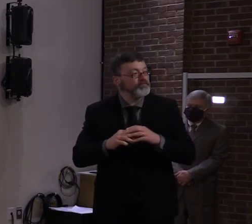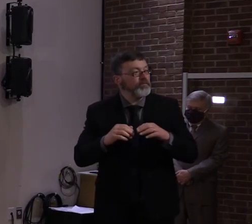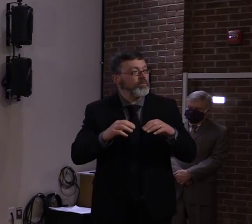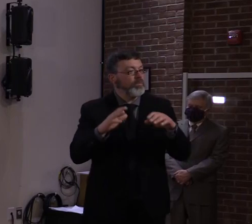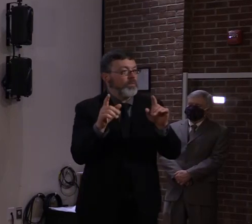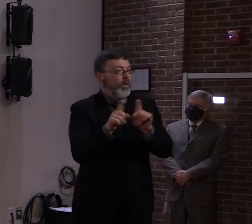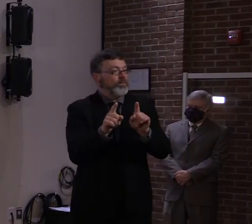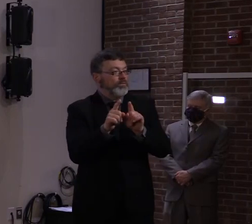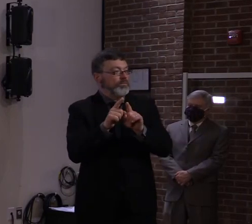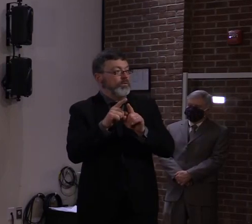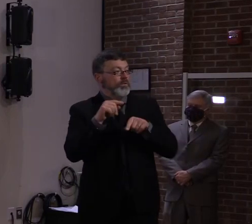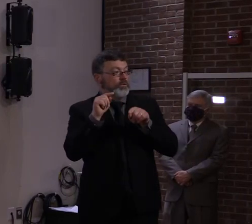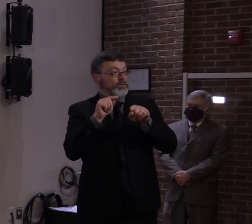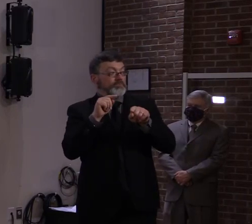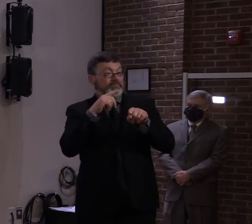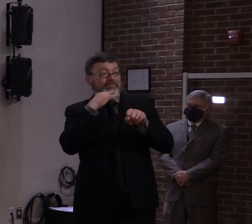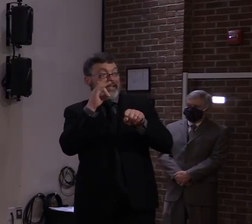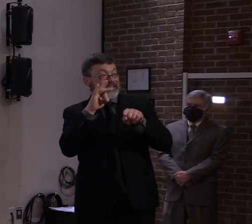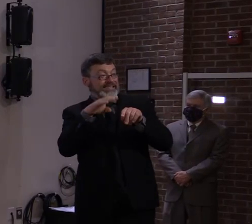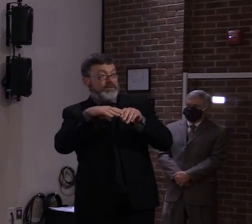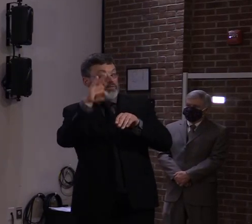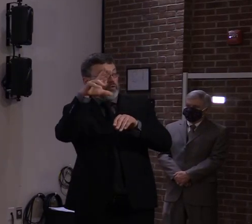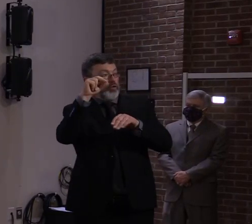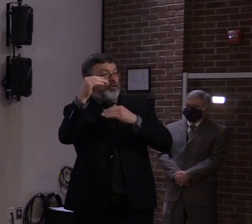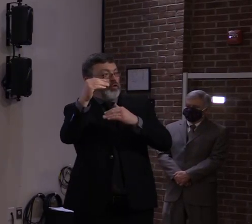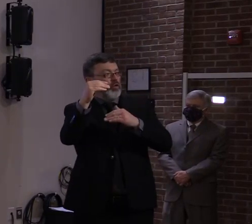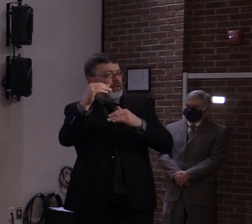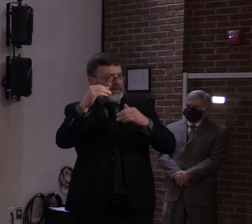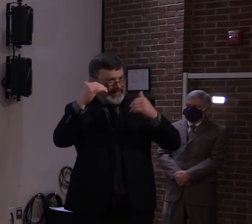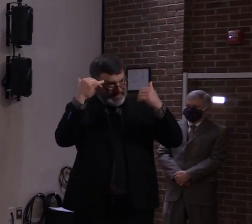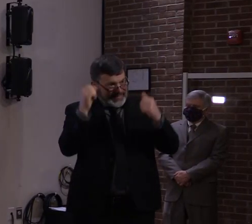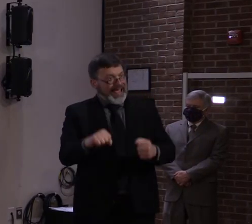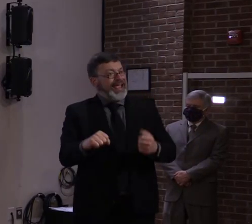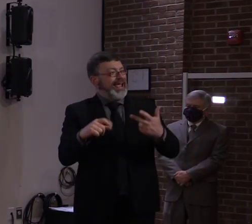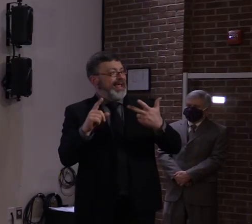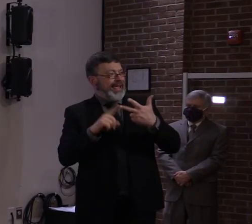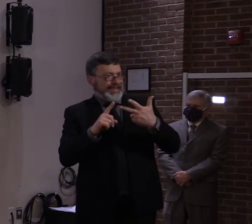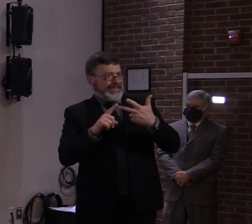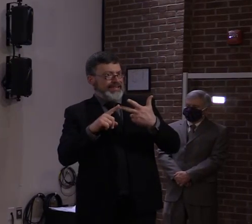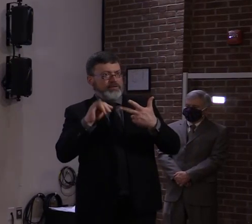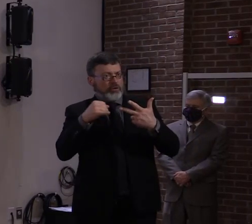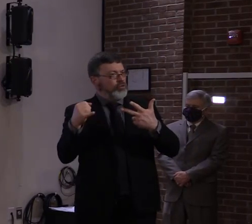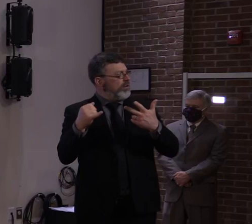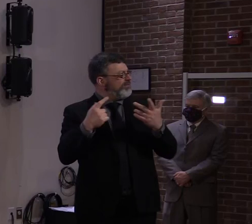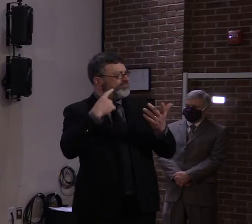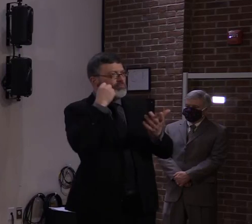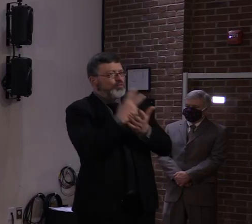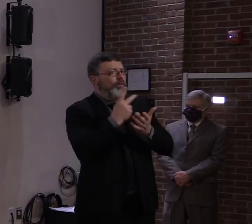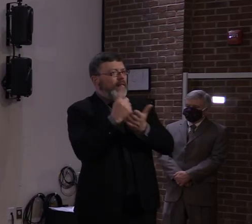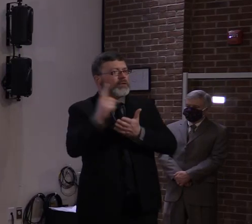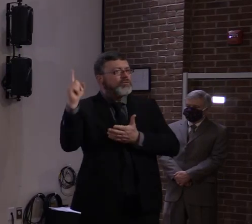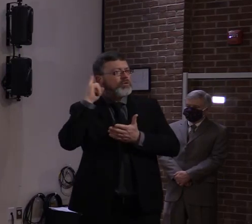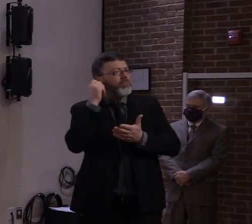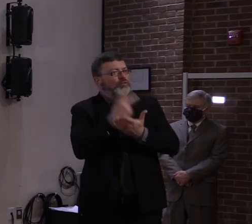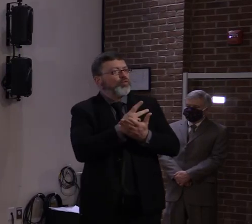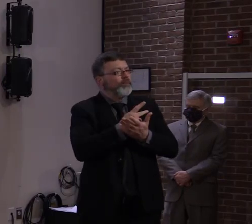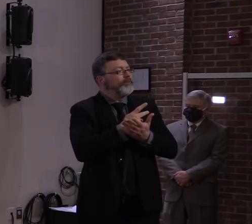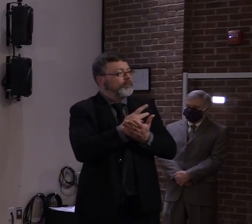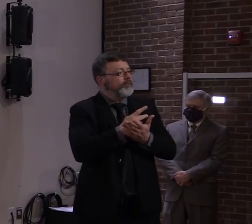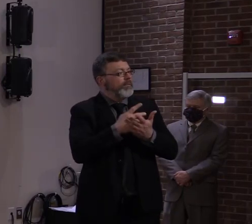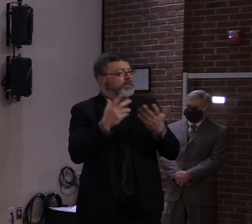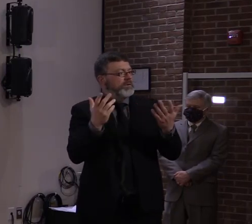& Johnson when we get the good news that there's more and more Johnson & Johnson coming in. So I think there's a number of